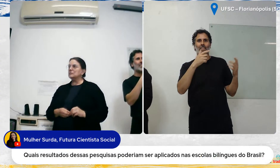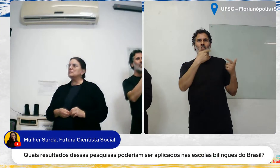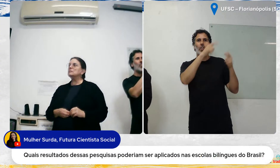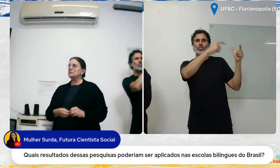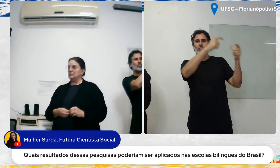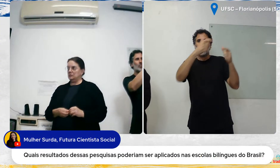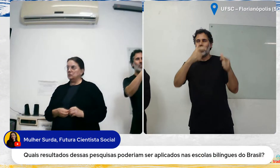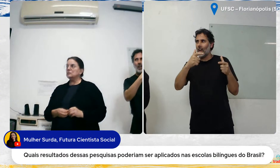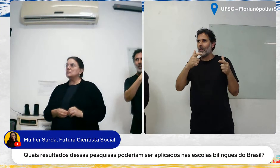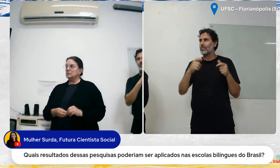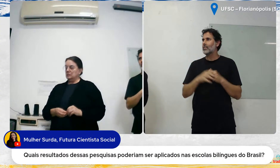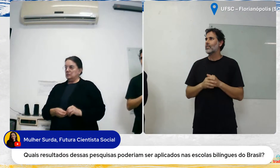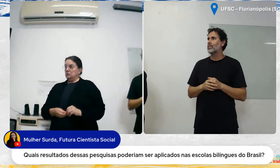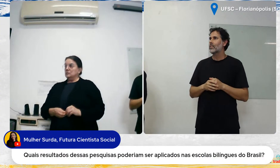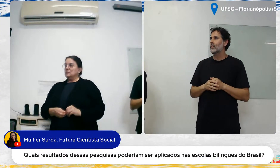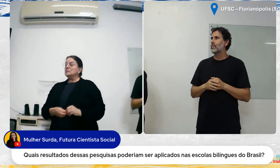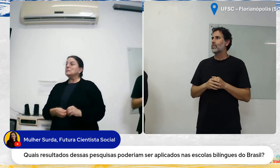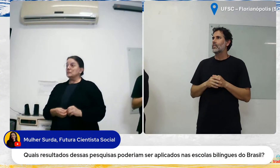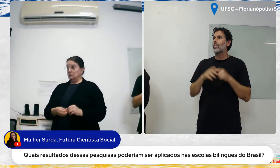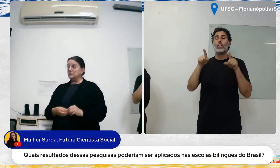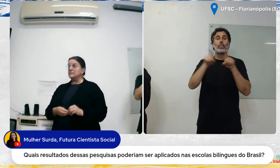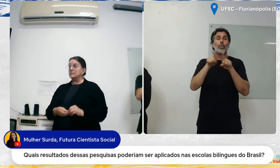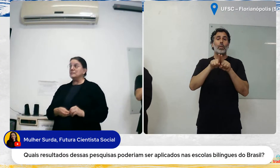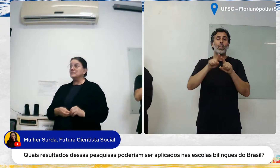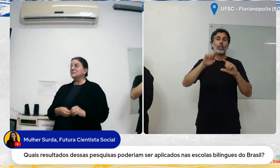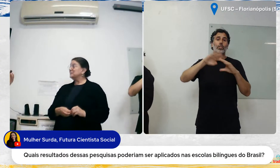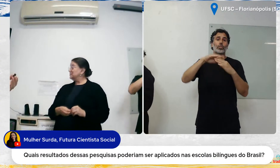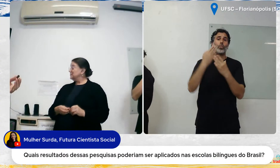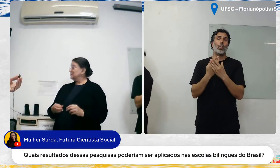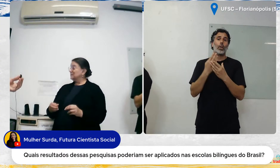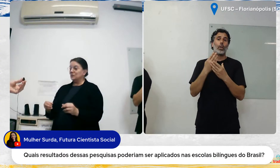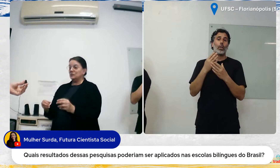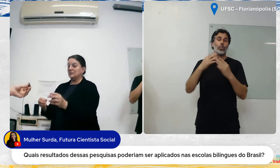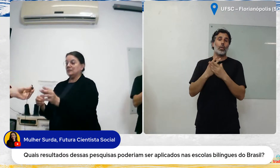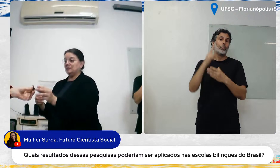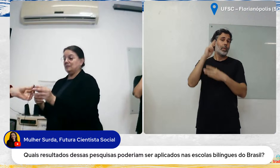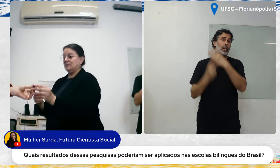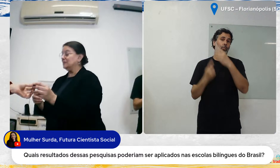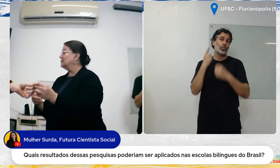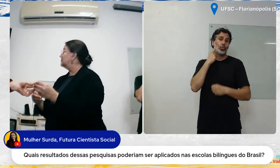at the school level, bilingual schools here in New Zealand.